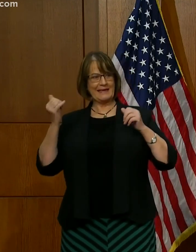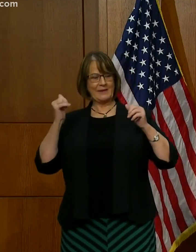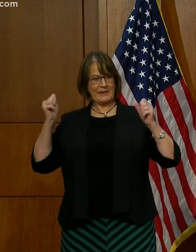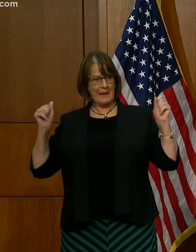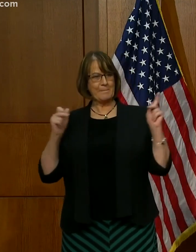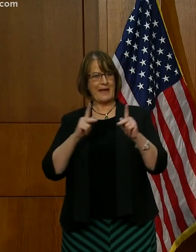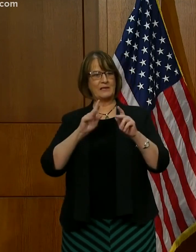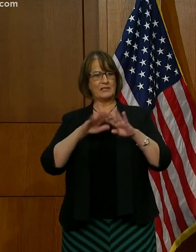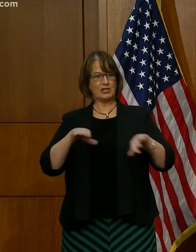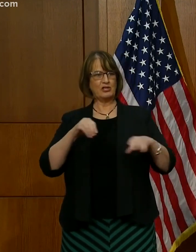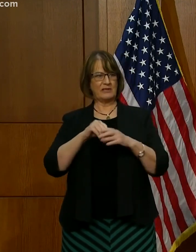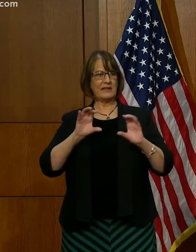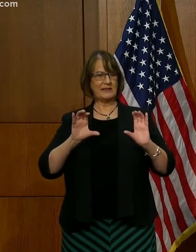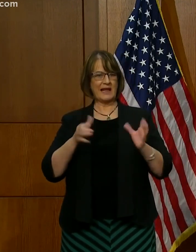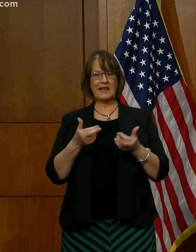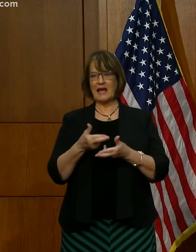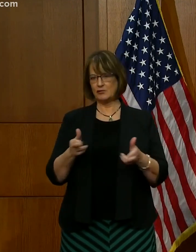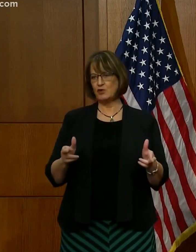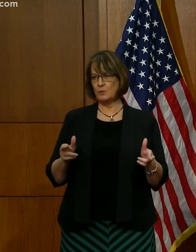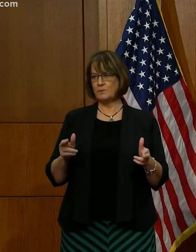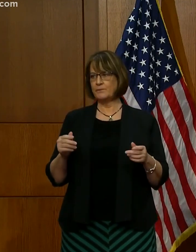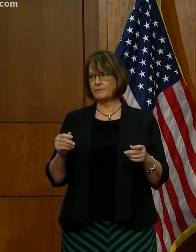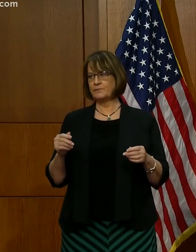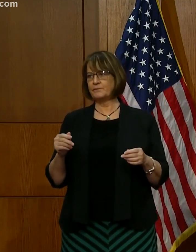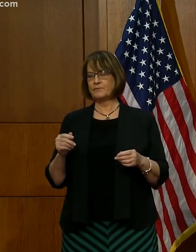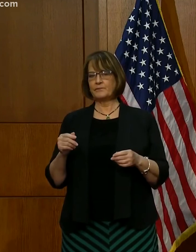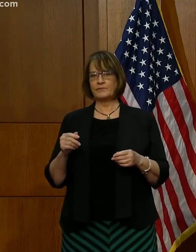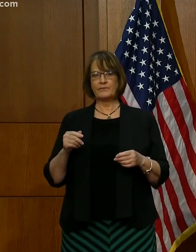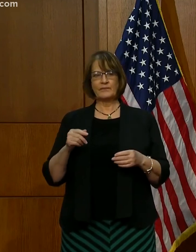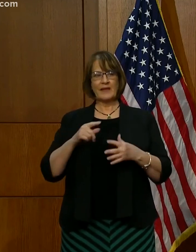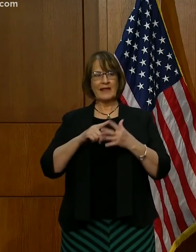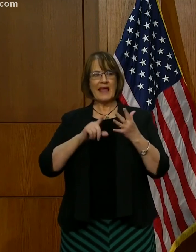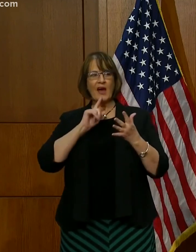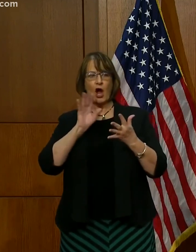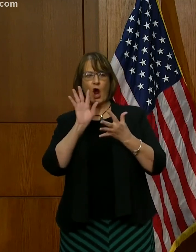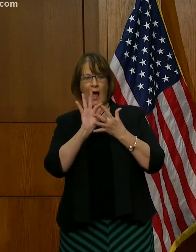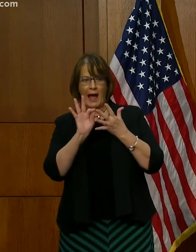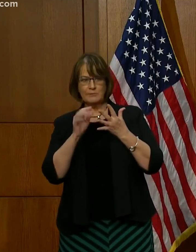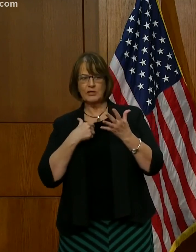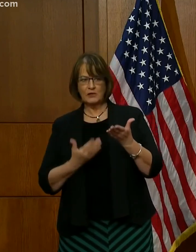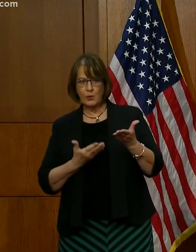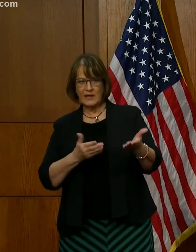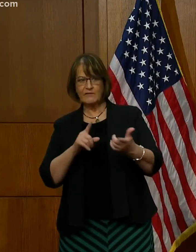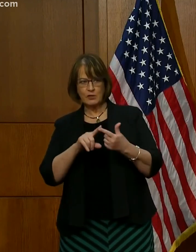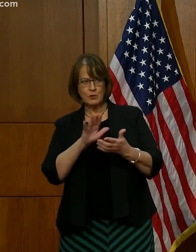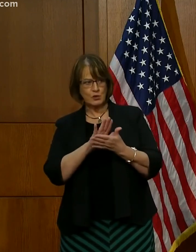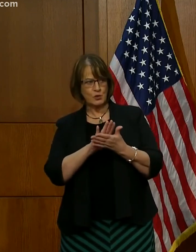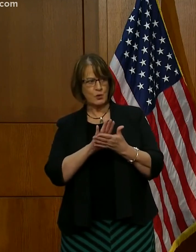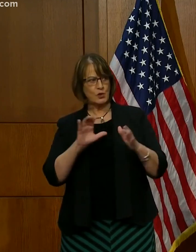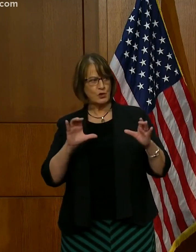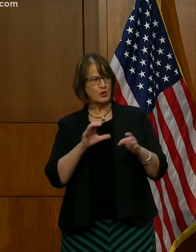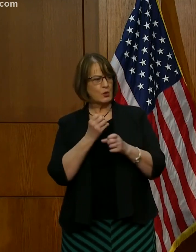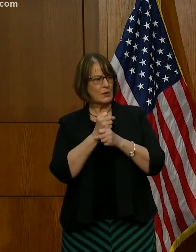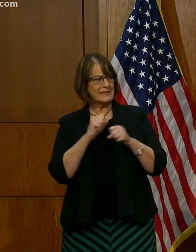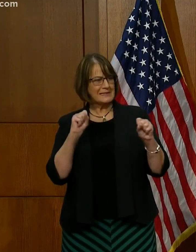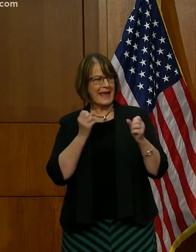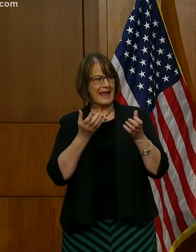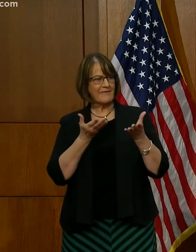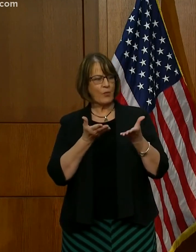back into the classrooms. And these will be options we are giving to our schools to do this safely and